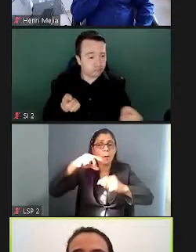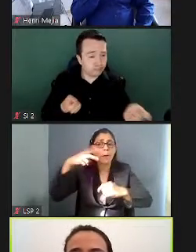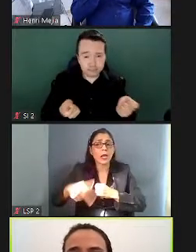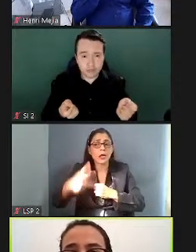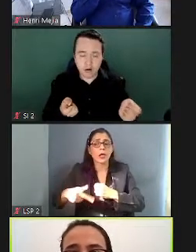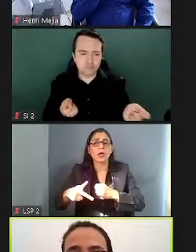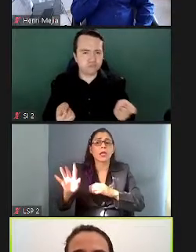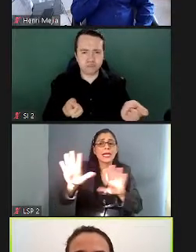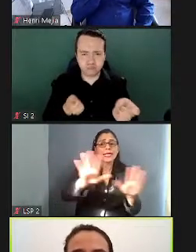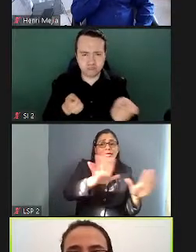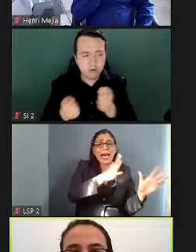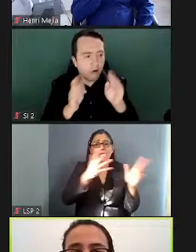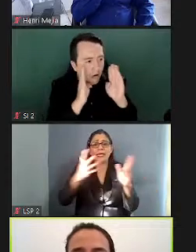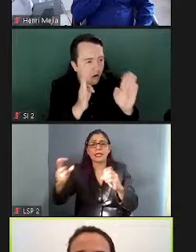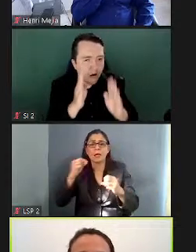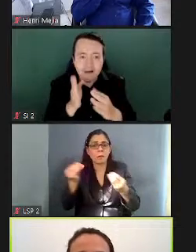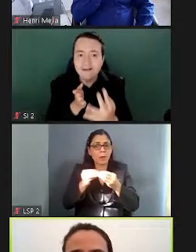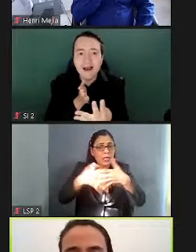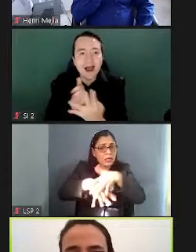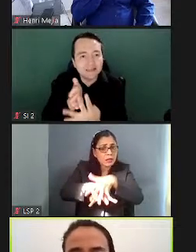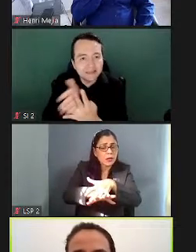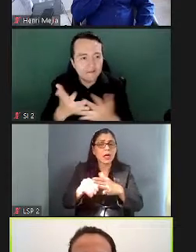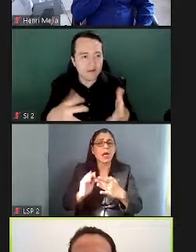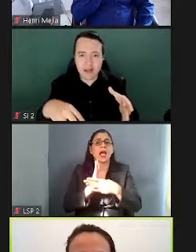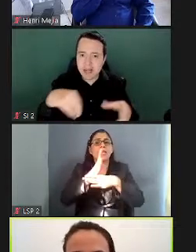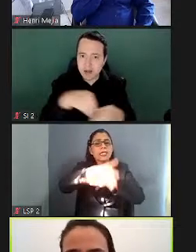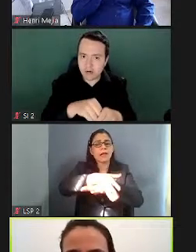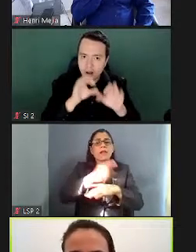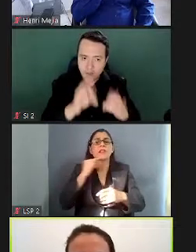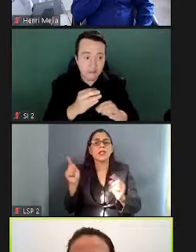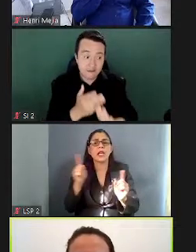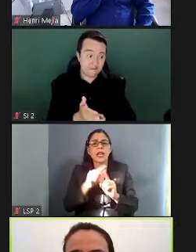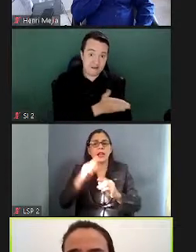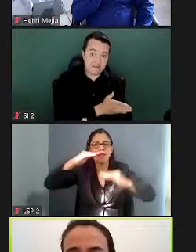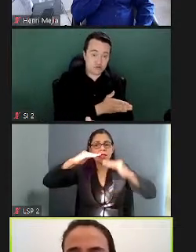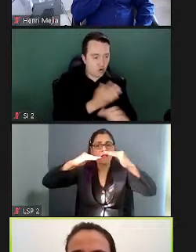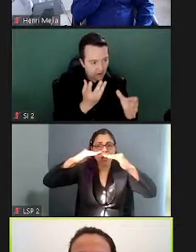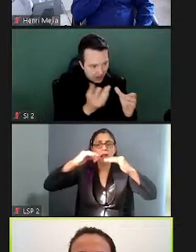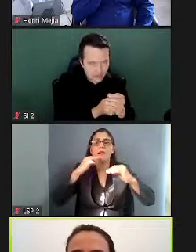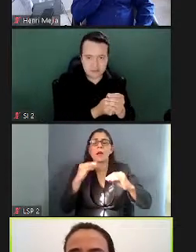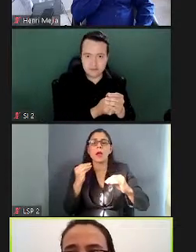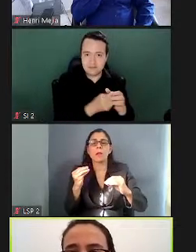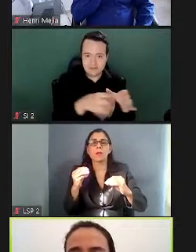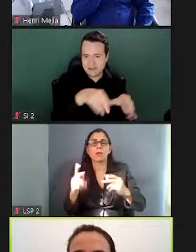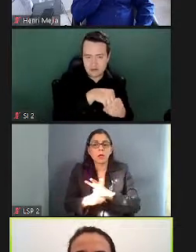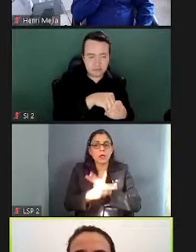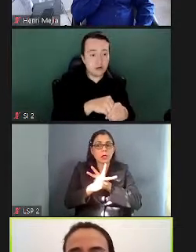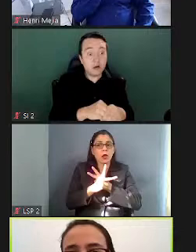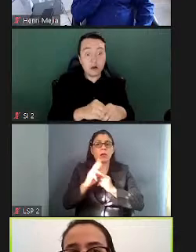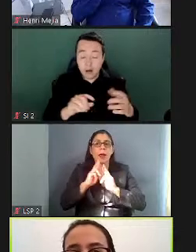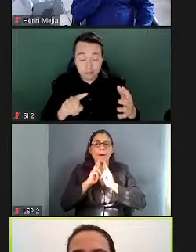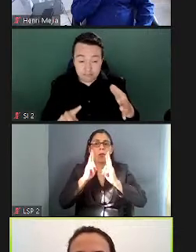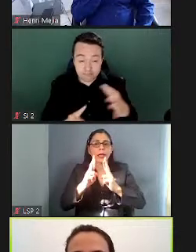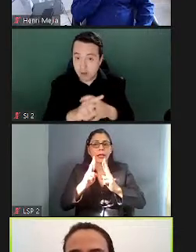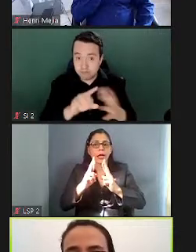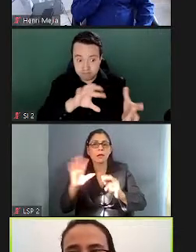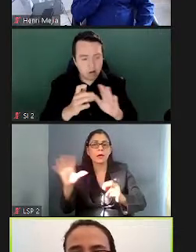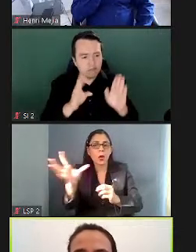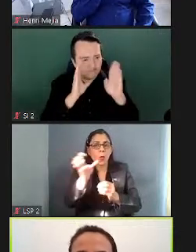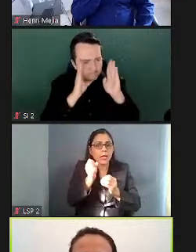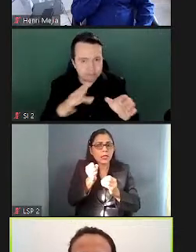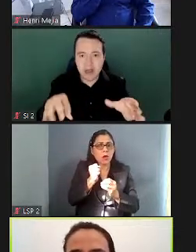be inclusive and accessible from the prevention level response and recovery including the